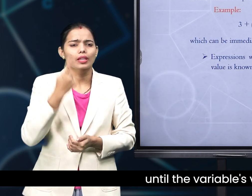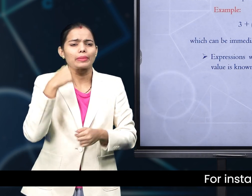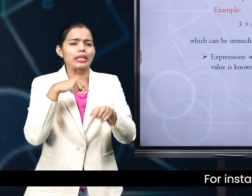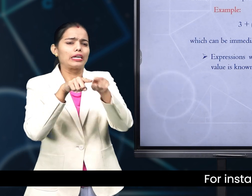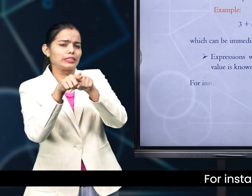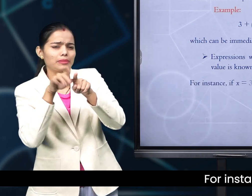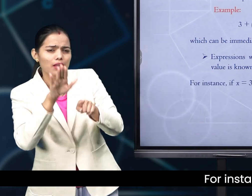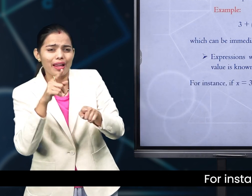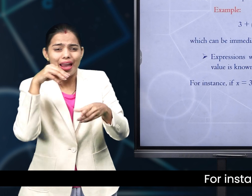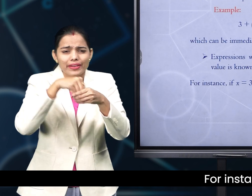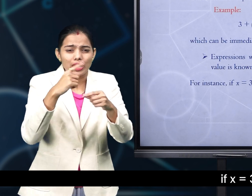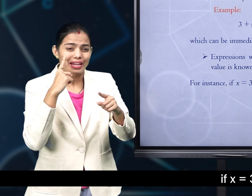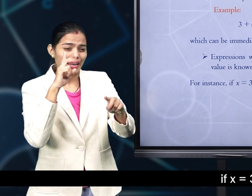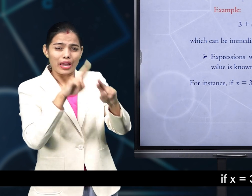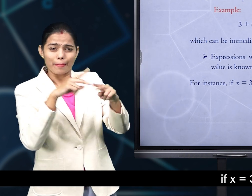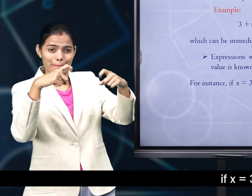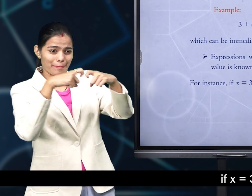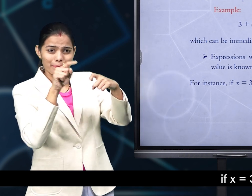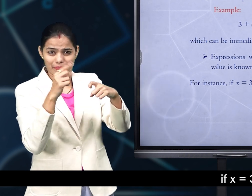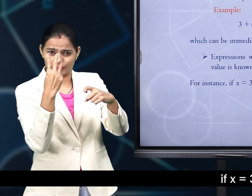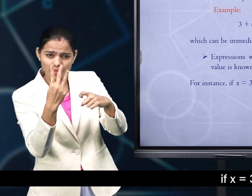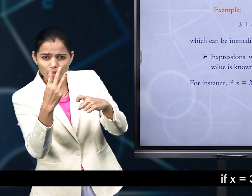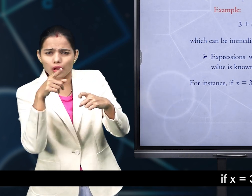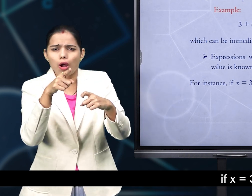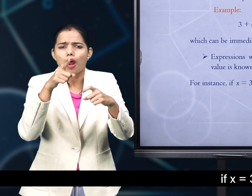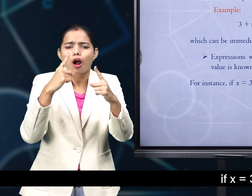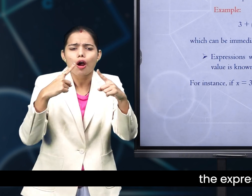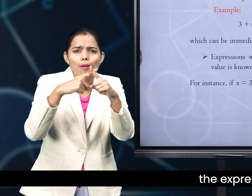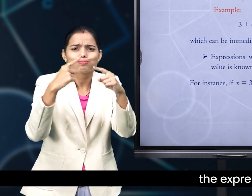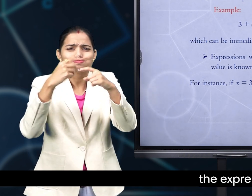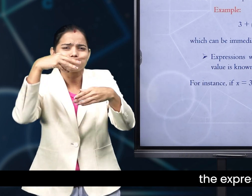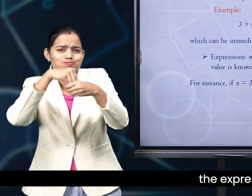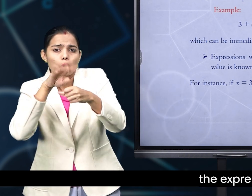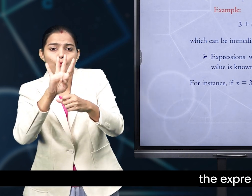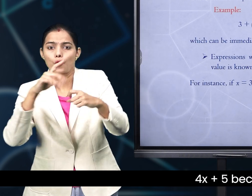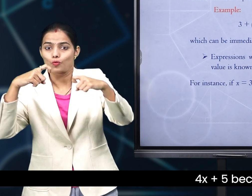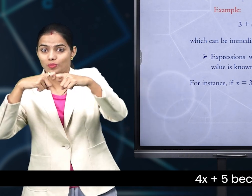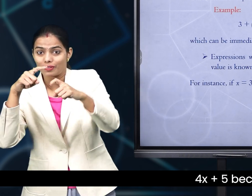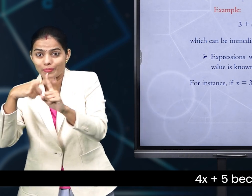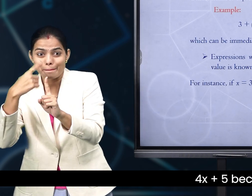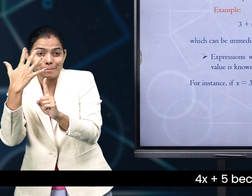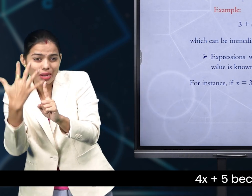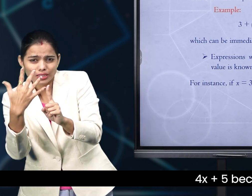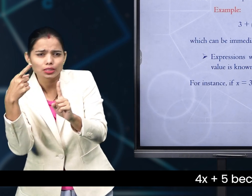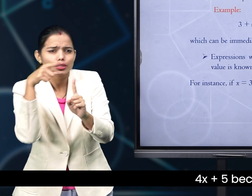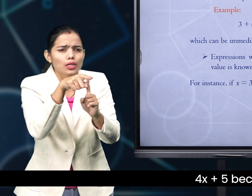For instance, if x is equal to 3, the expression 4x plus 5